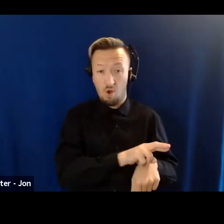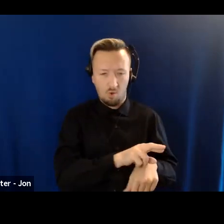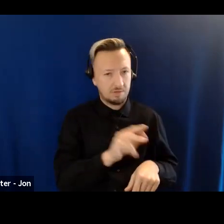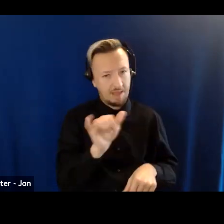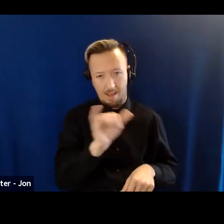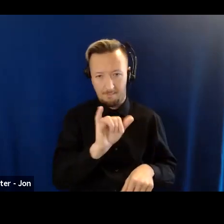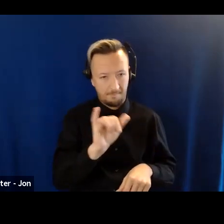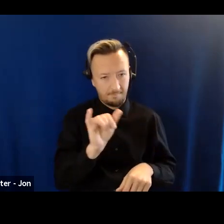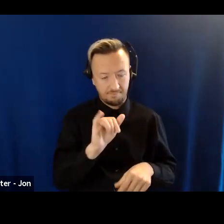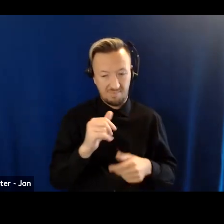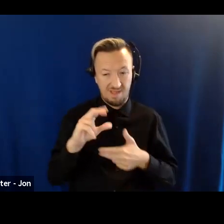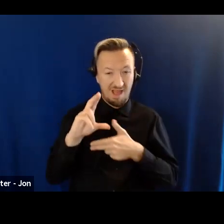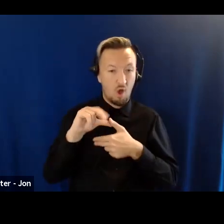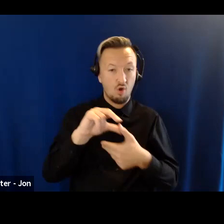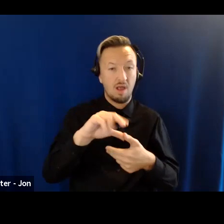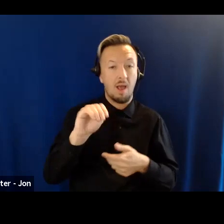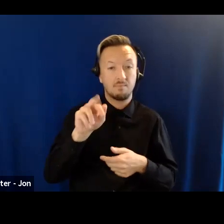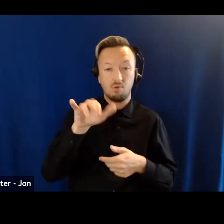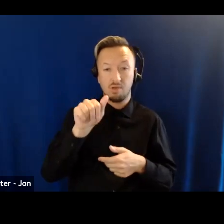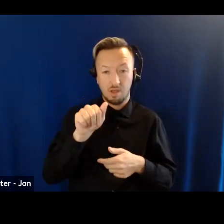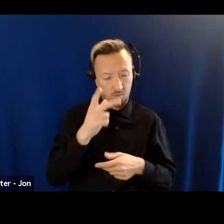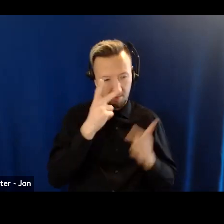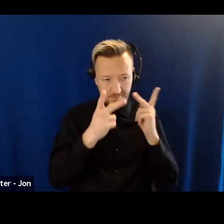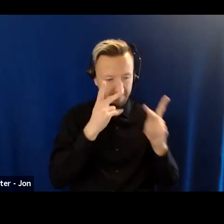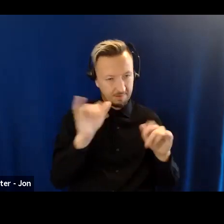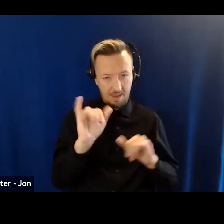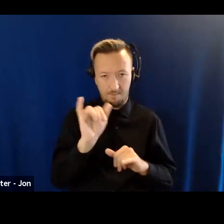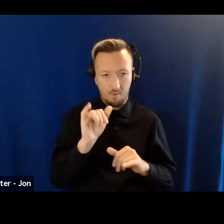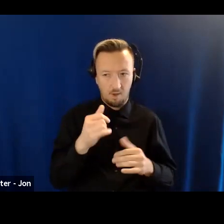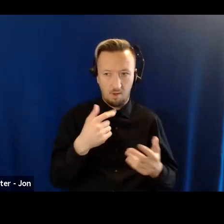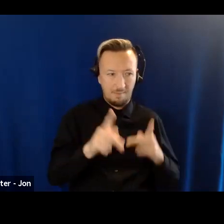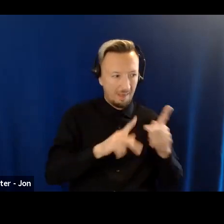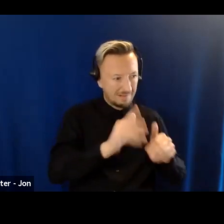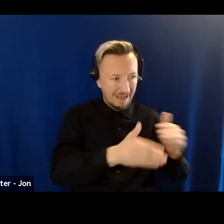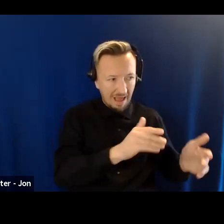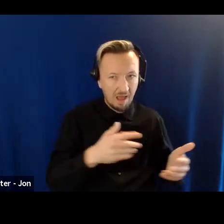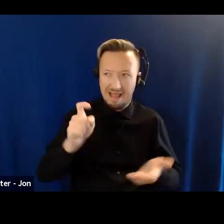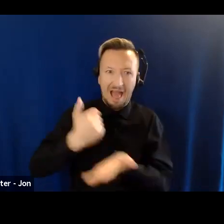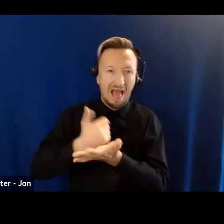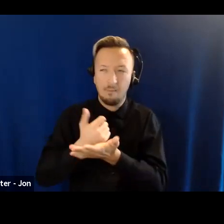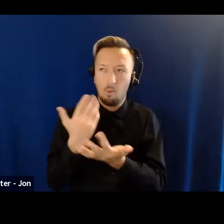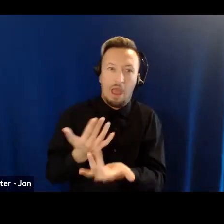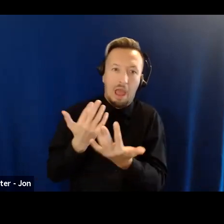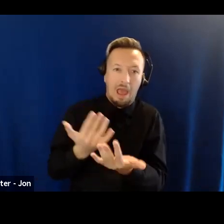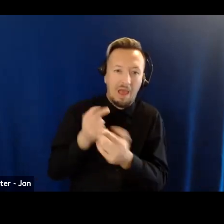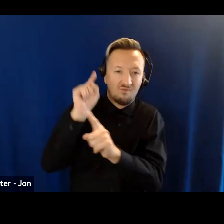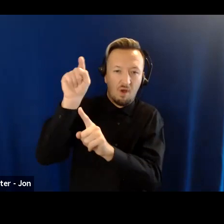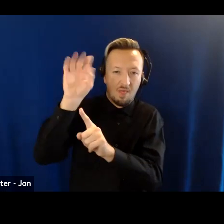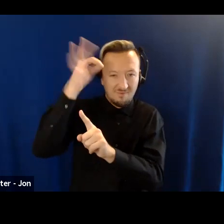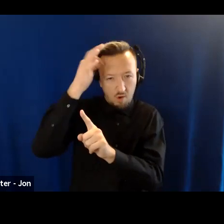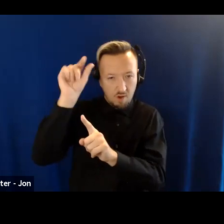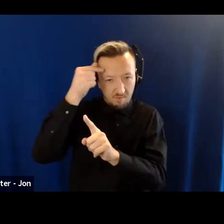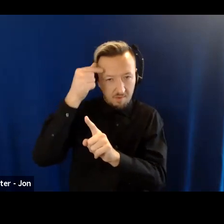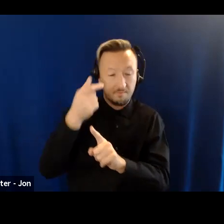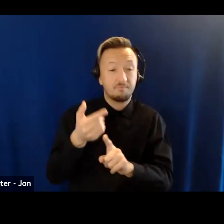deployed right after Hurricane Maria. One difference that happened after, and that was not in